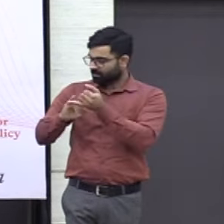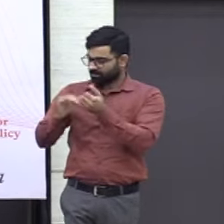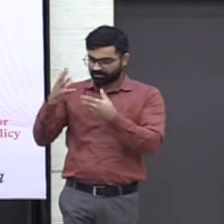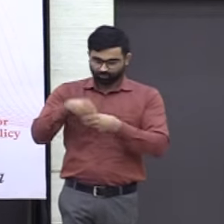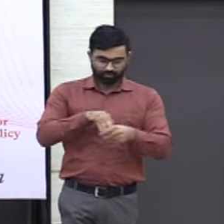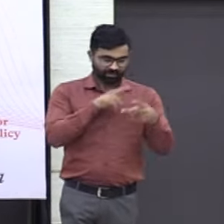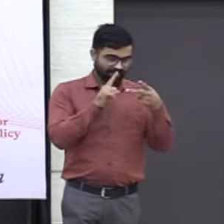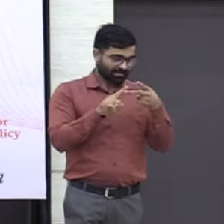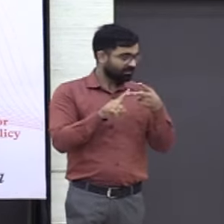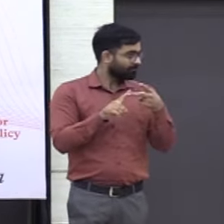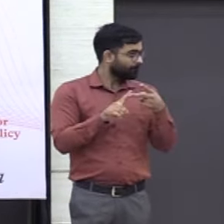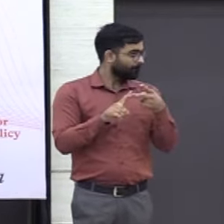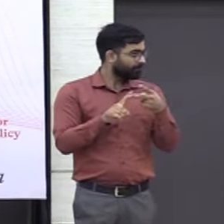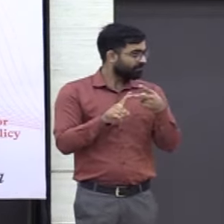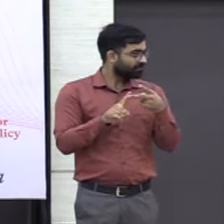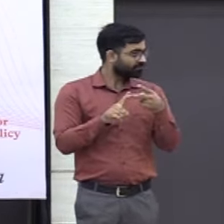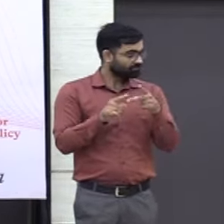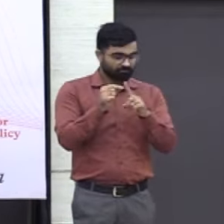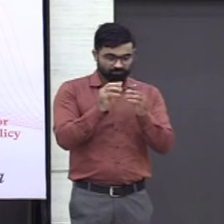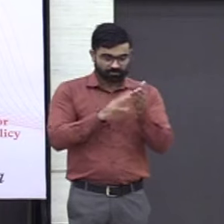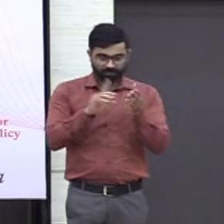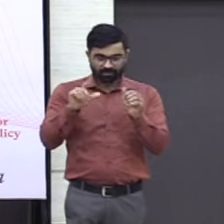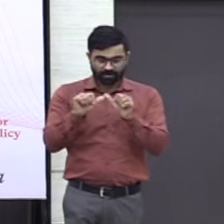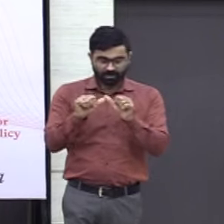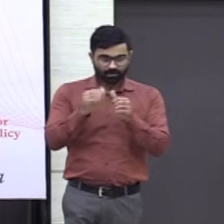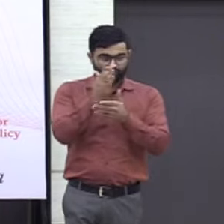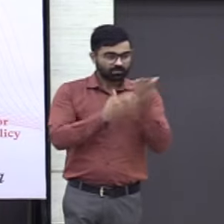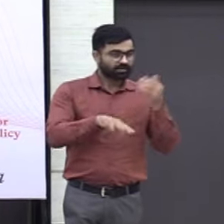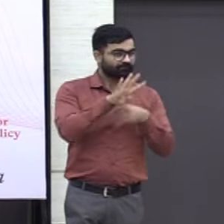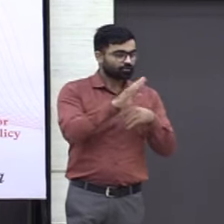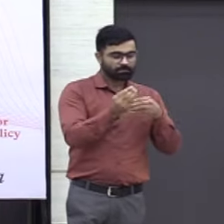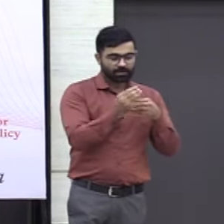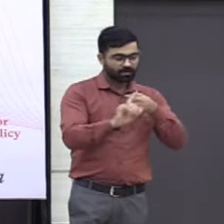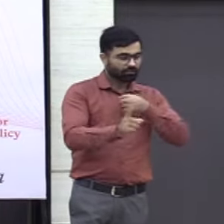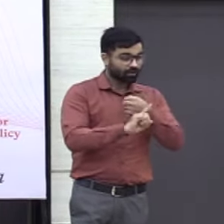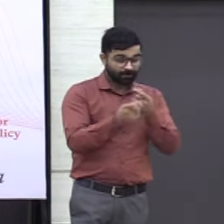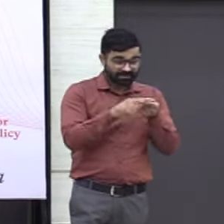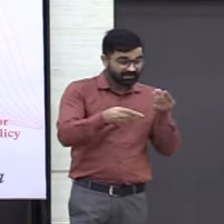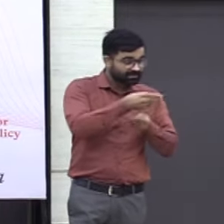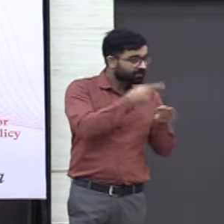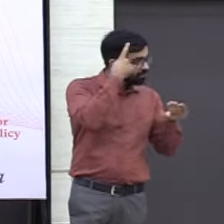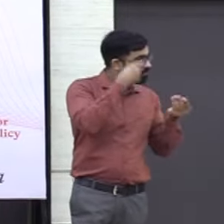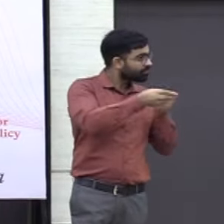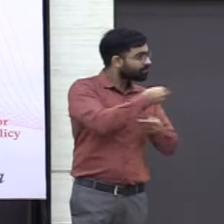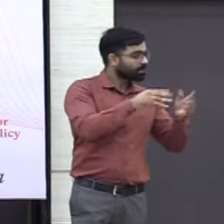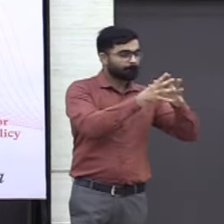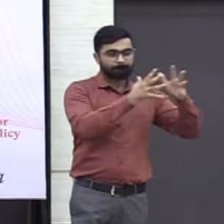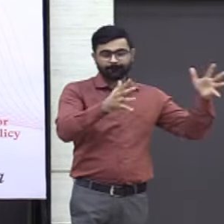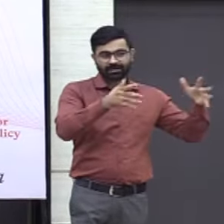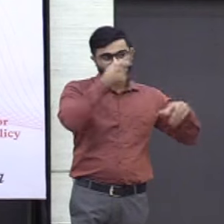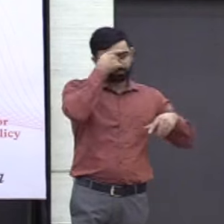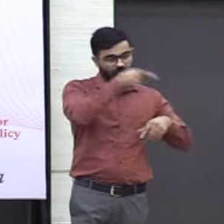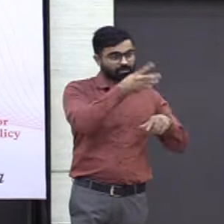my second question is, like in PMLA under section 4, the minimum punishment for money laundering, like the big crime,